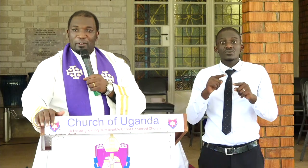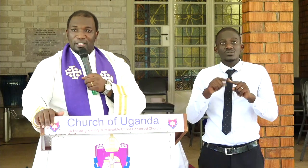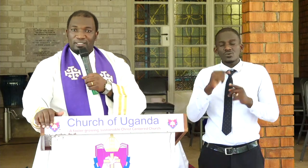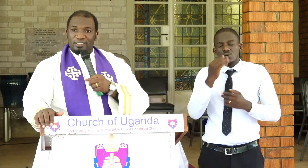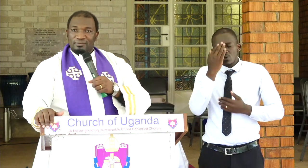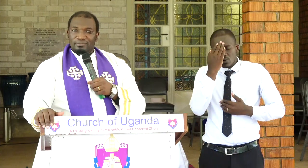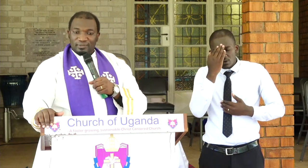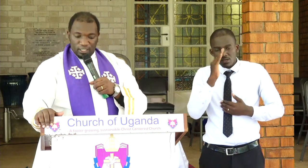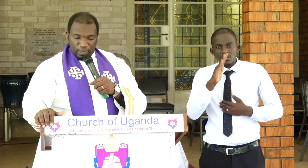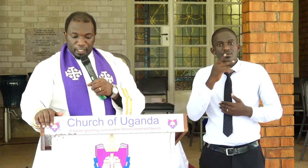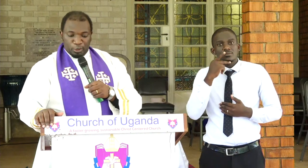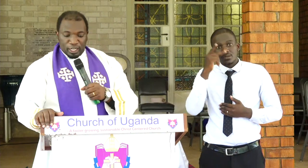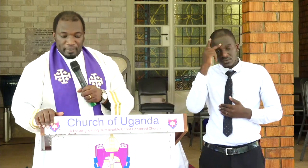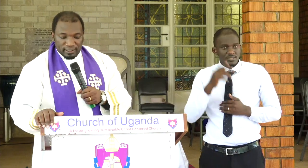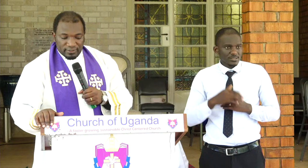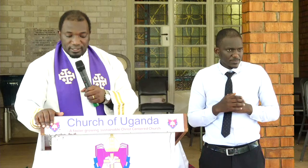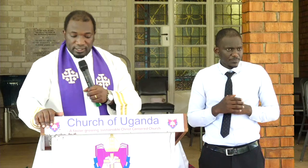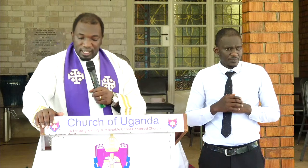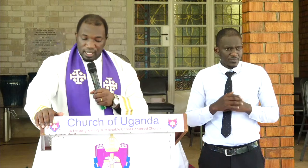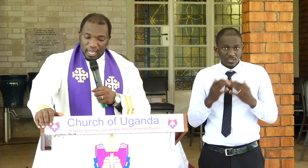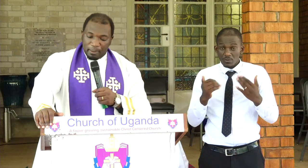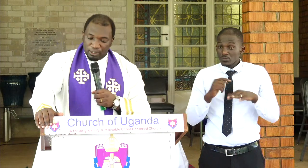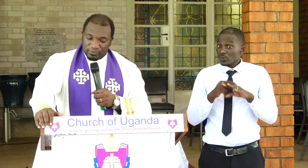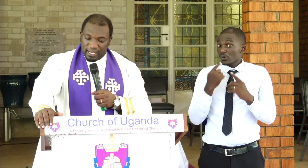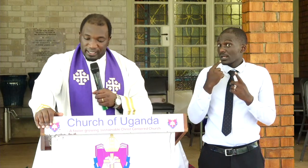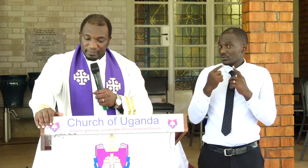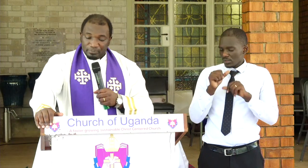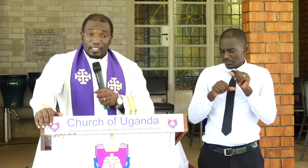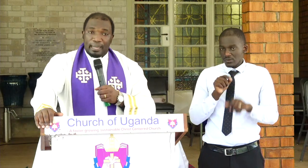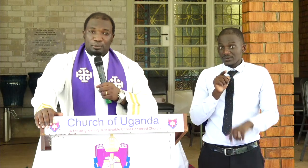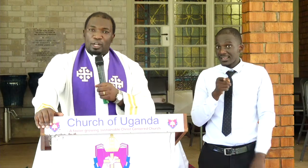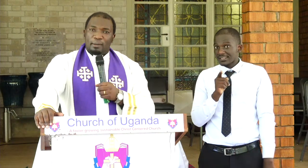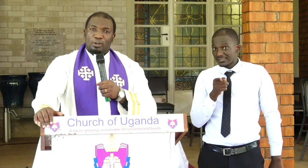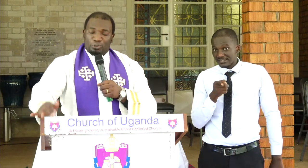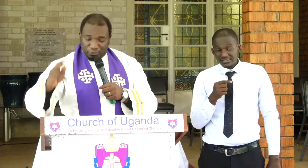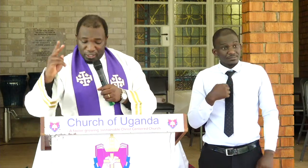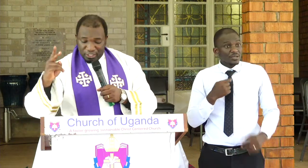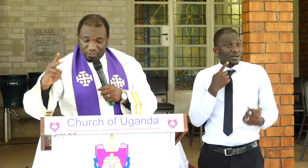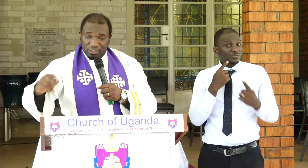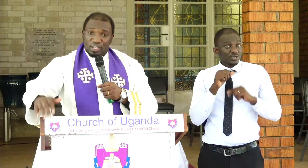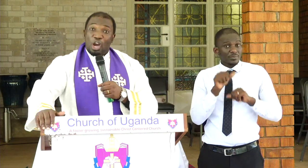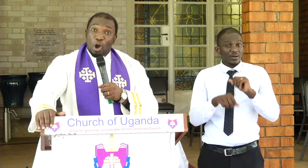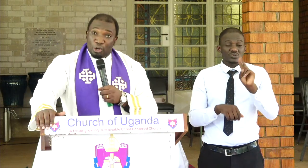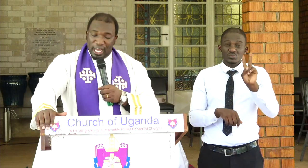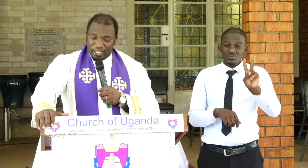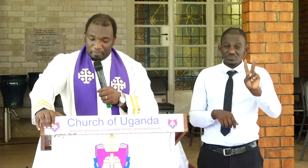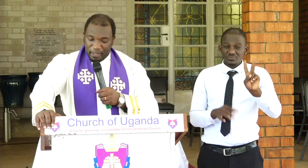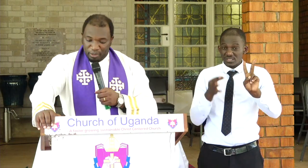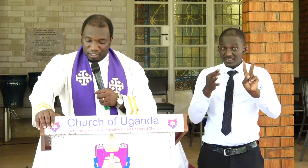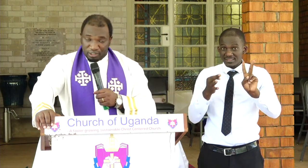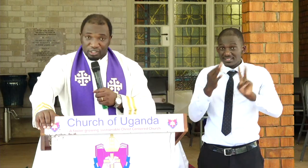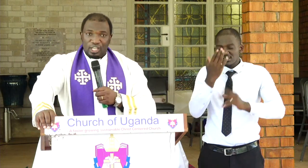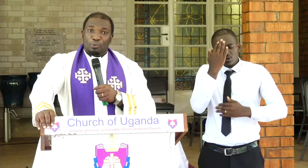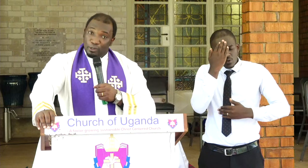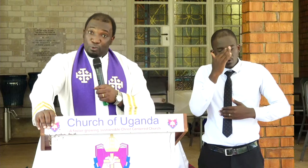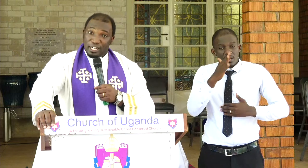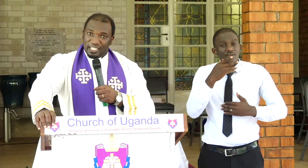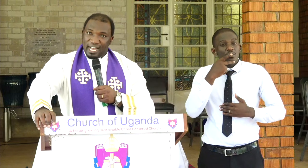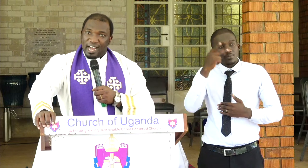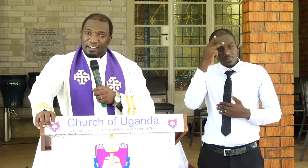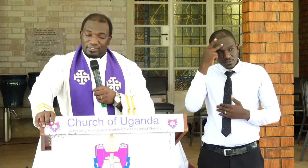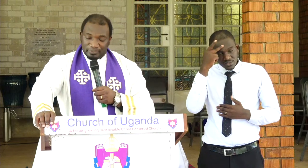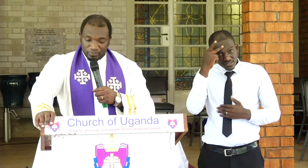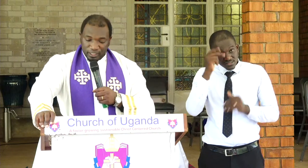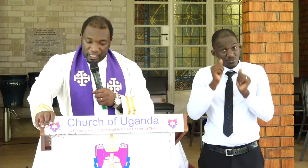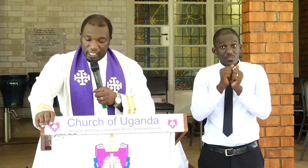your parents? When I talk about this, about that, I am talking about two things. Honor your parents with what